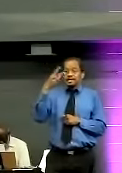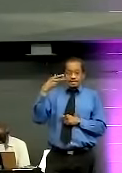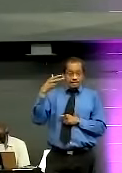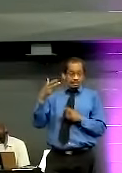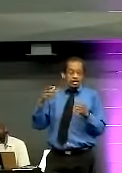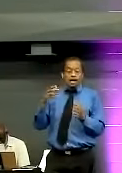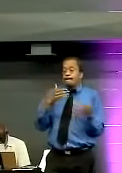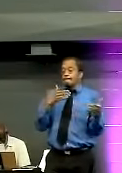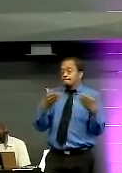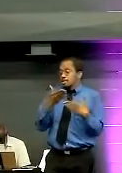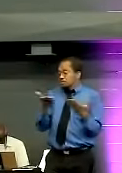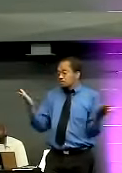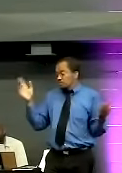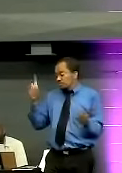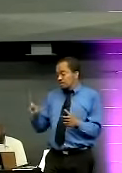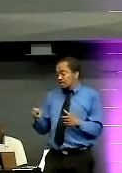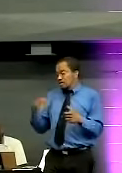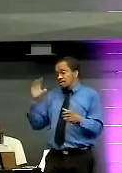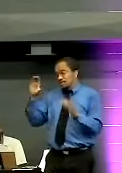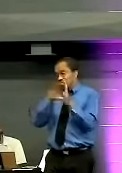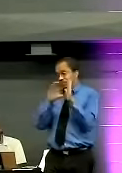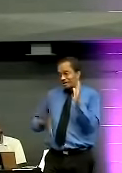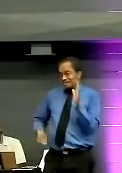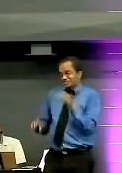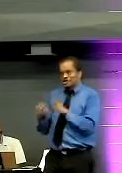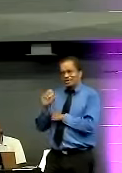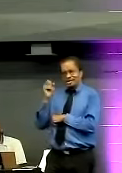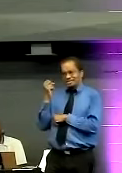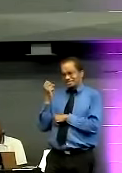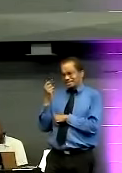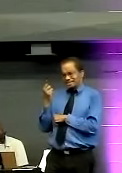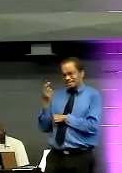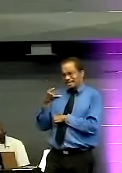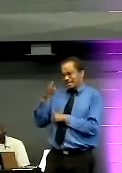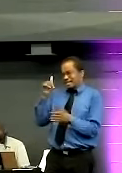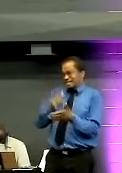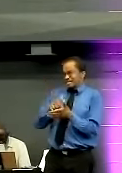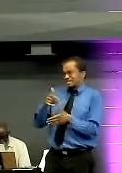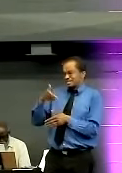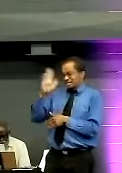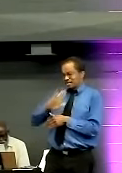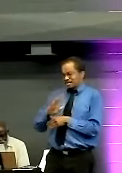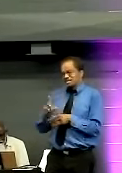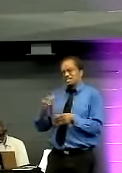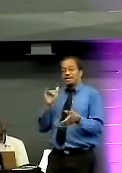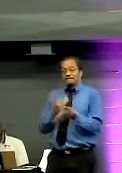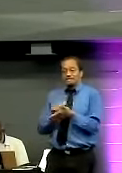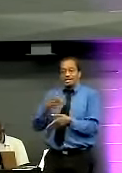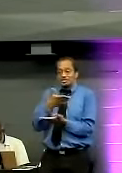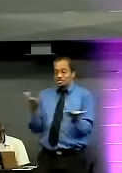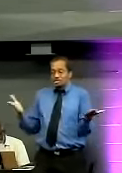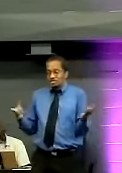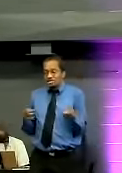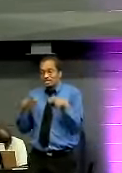invitation. Maybe you need Christ. Maybe you don't know this God who modeled forgiveness. If that's you and you need to give your life, or you're